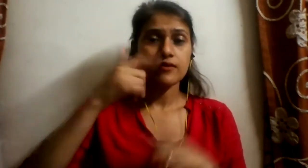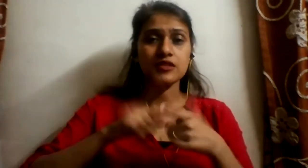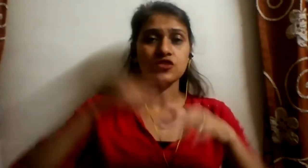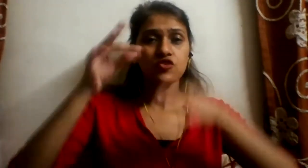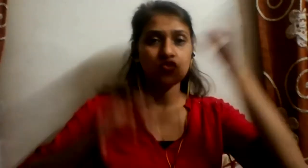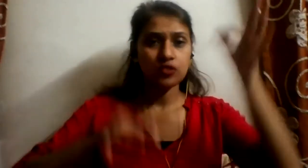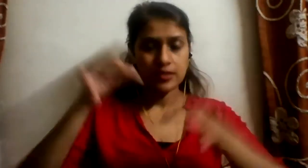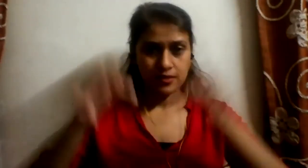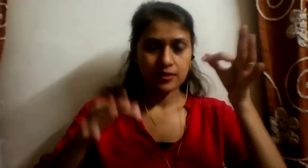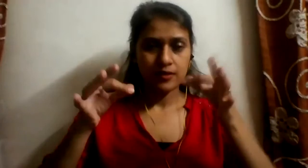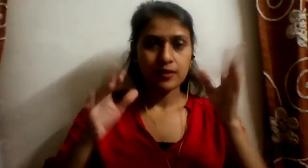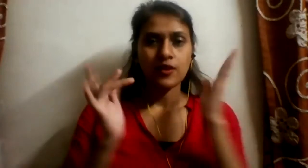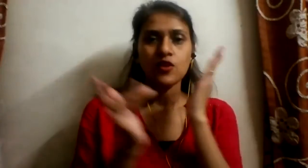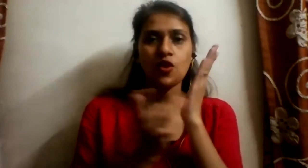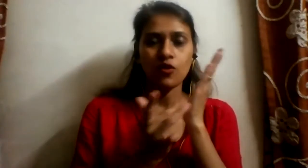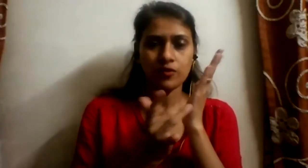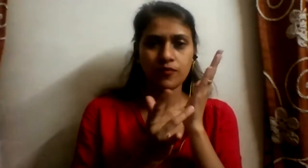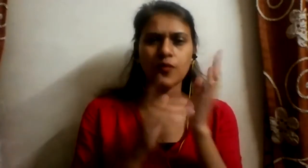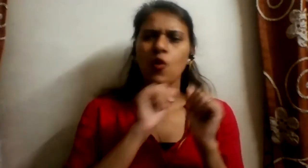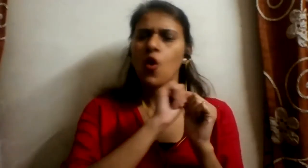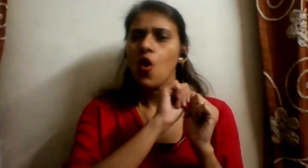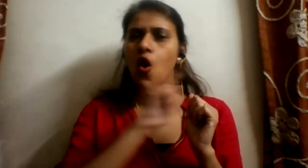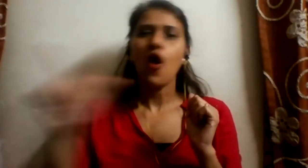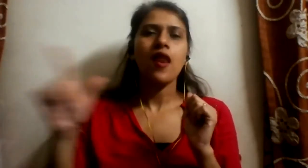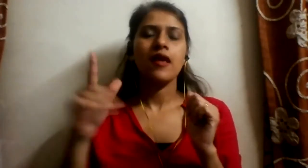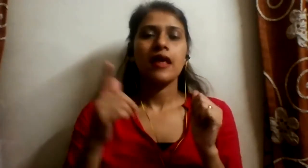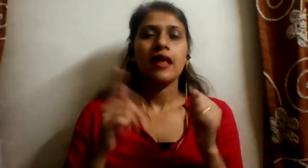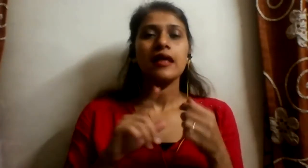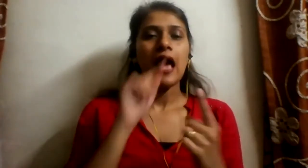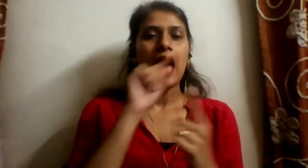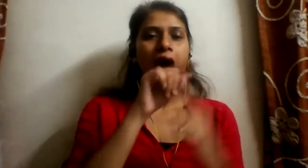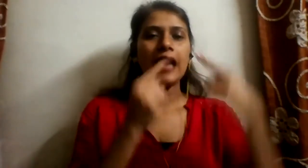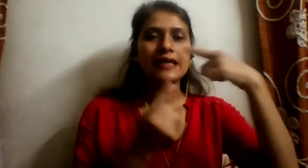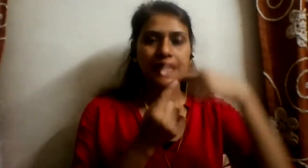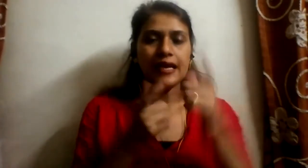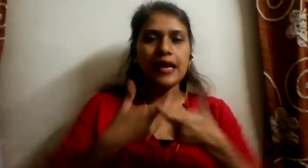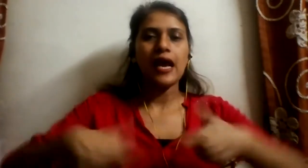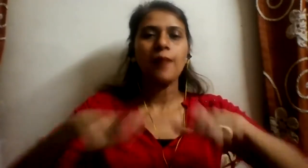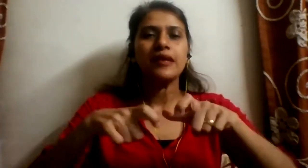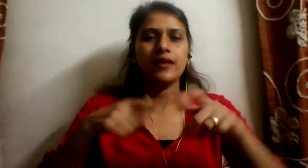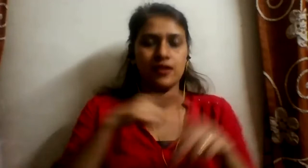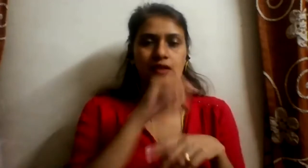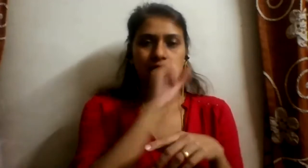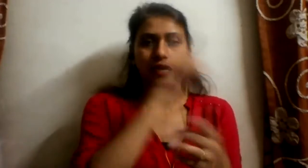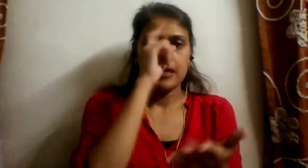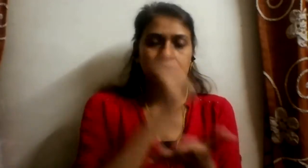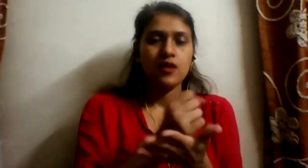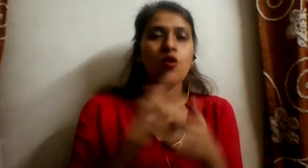Committee, because every court has an Information IT Committee, and they ordered that uncertified copies of